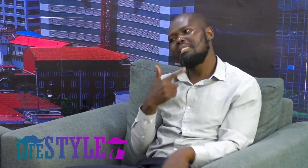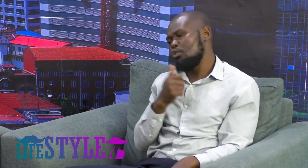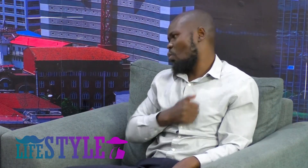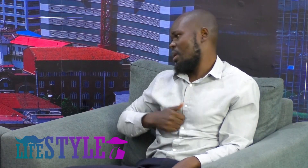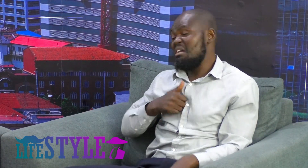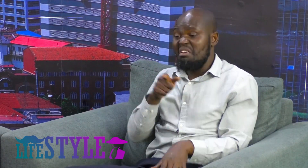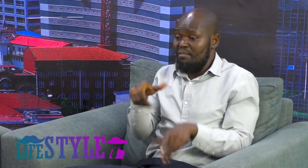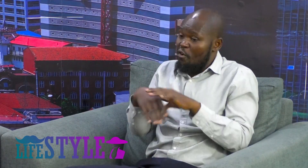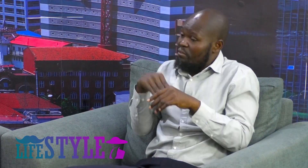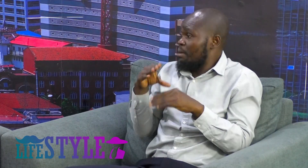signs. So